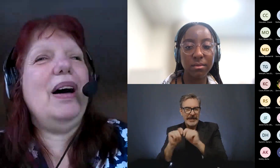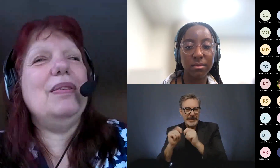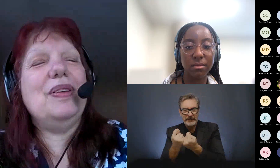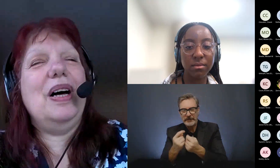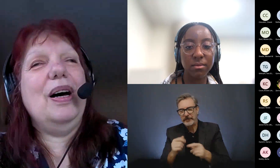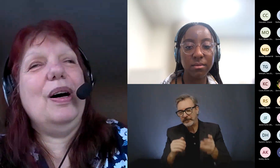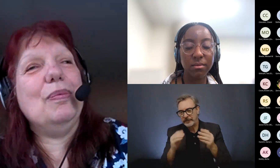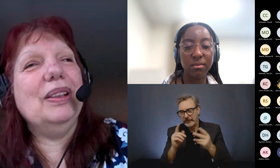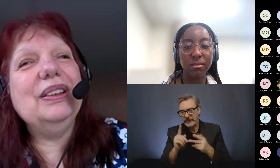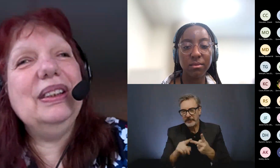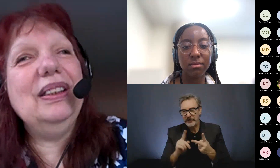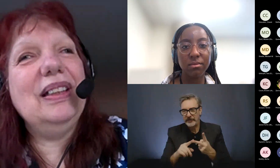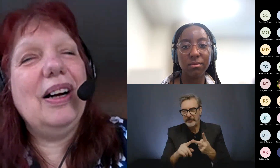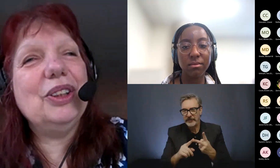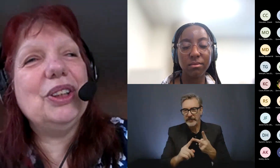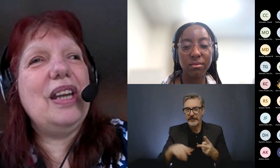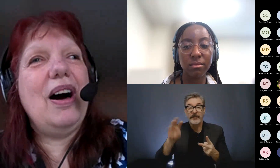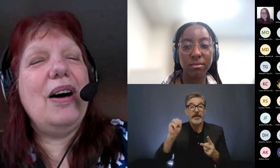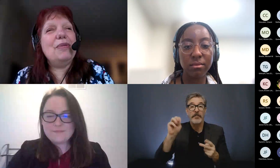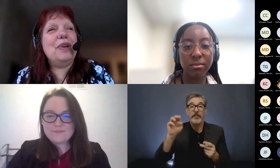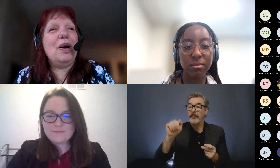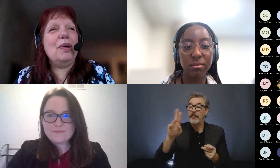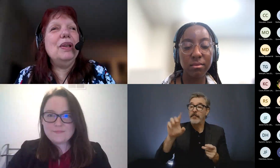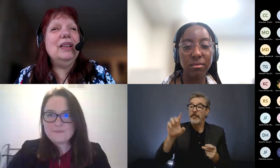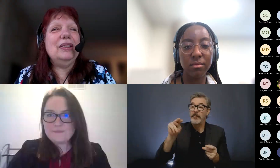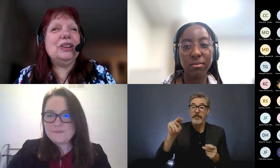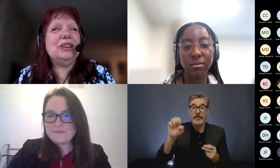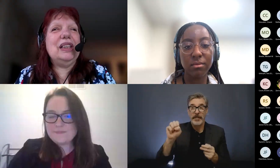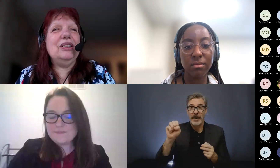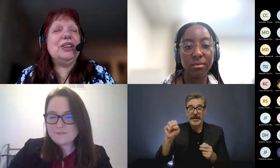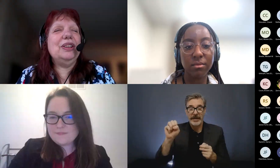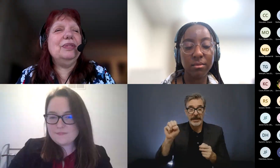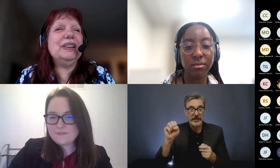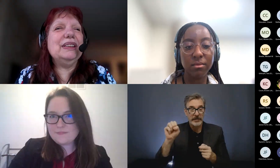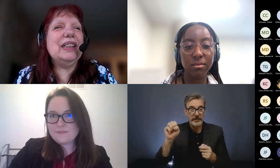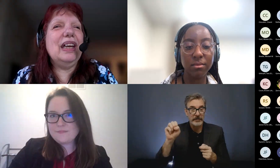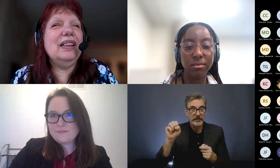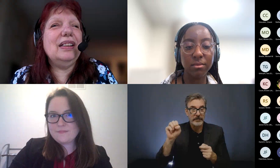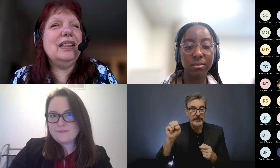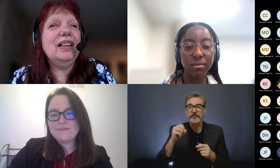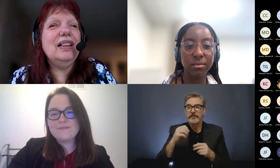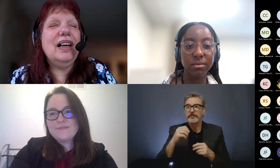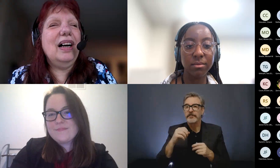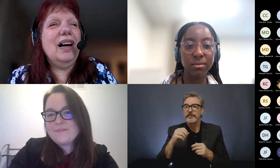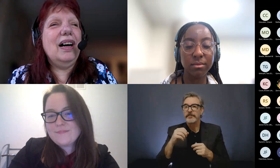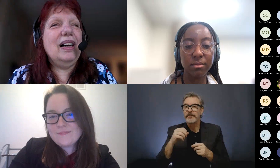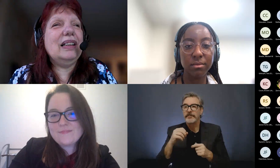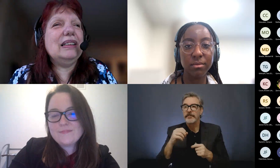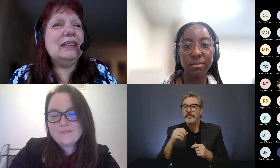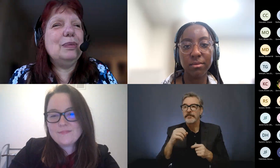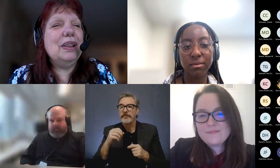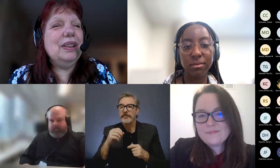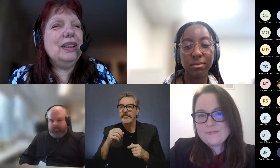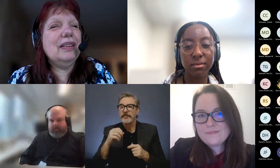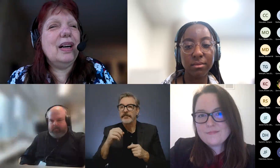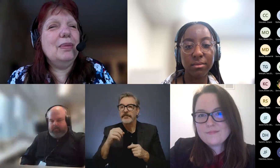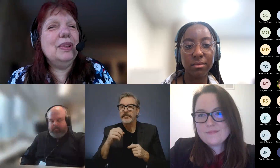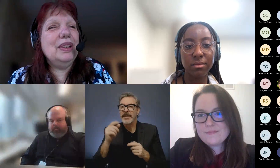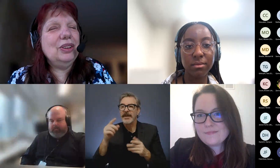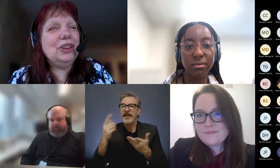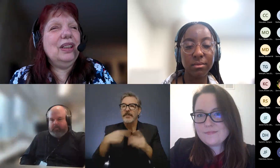We have Marlene Arshinov from Shared Services Canada,